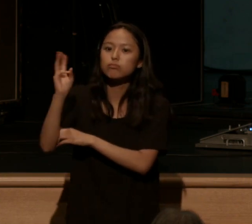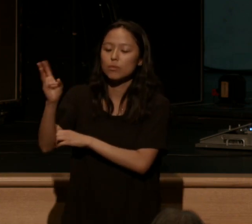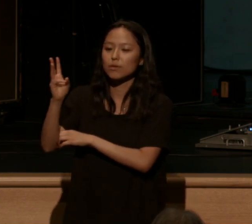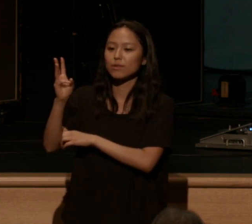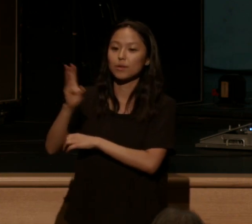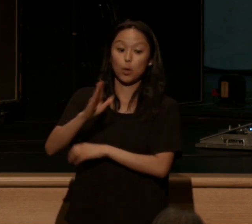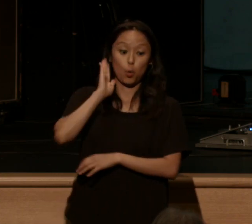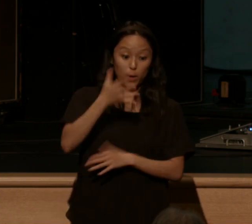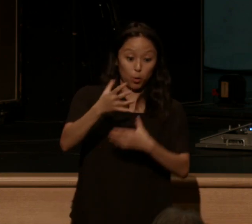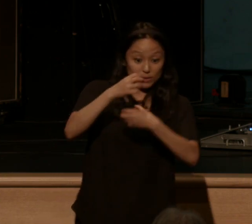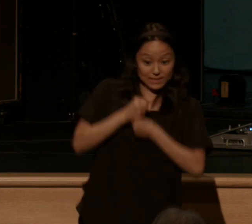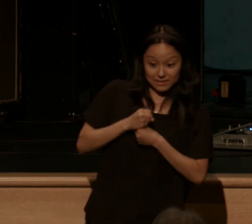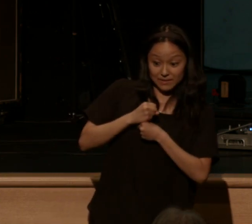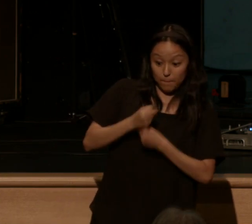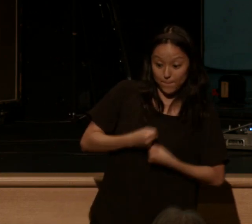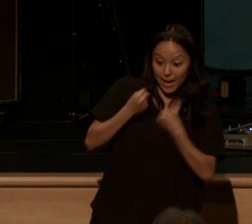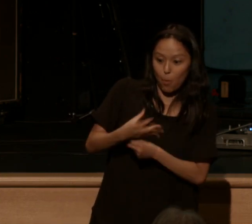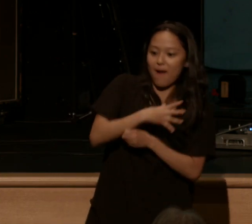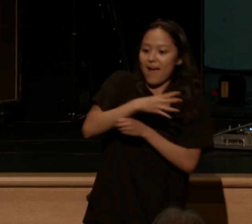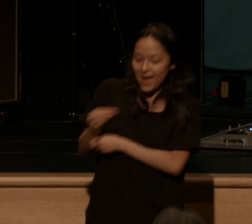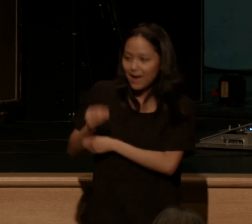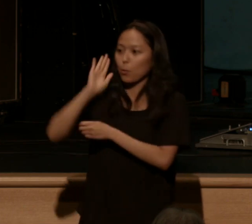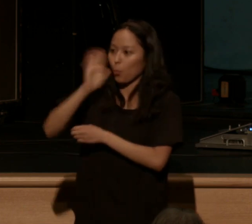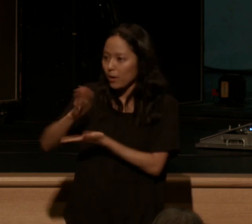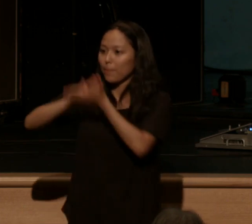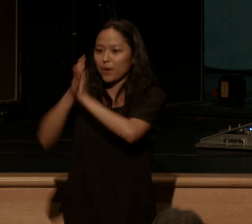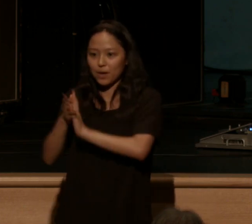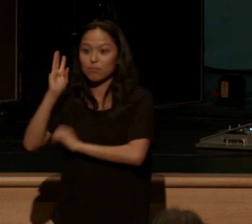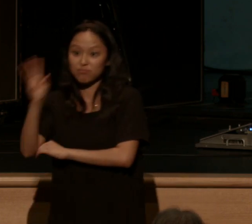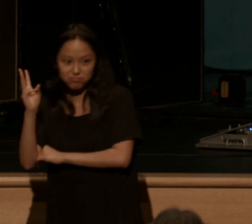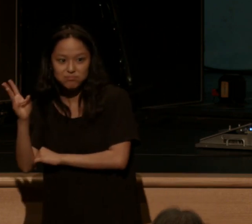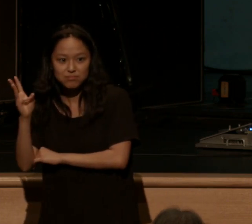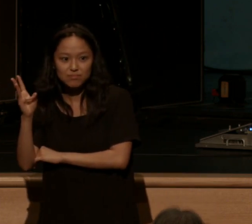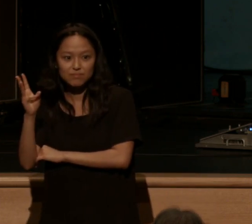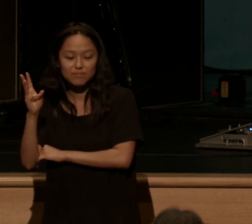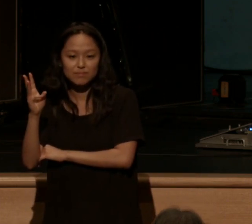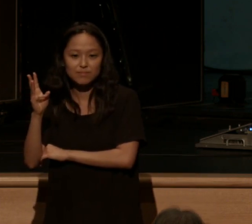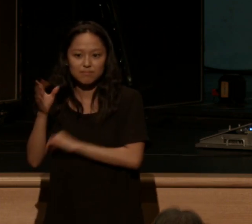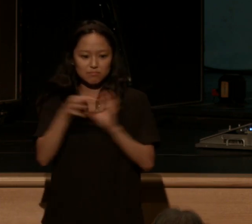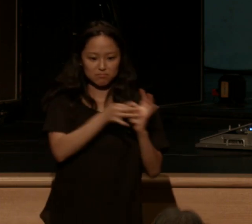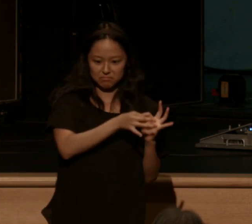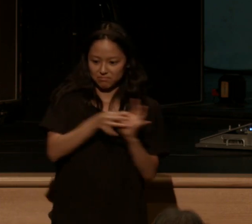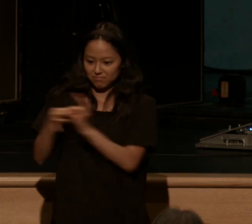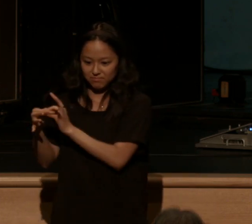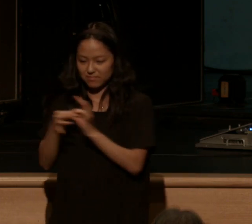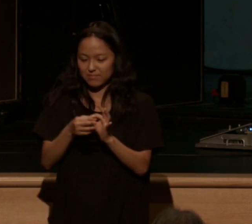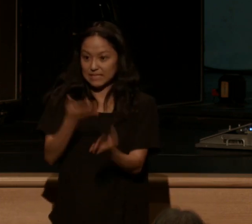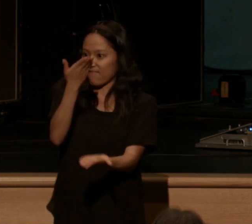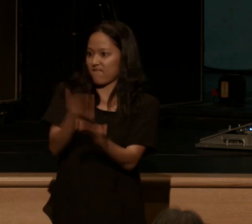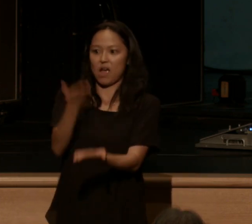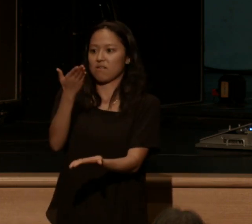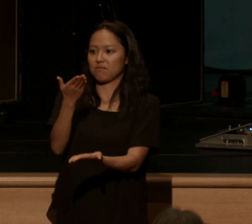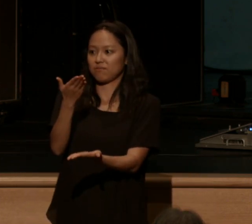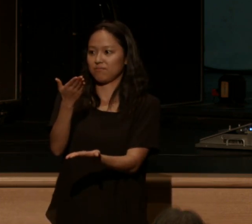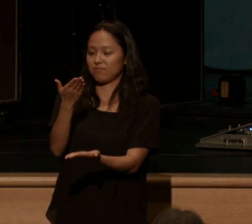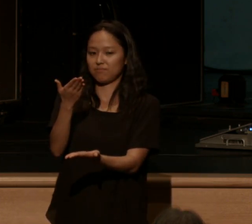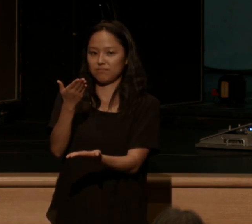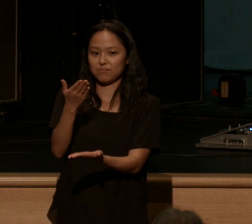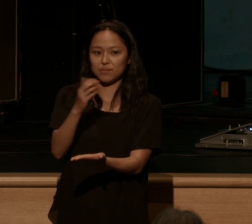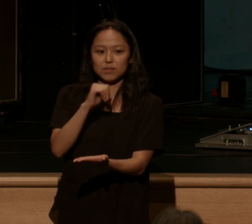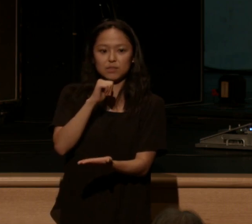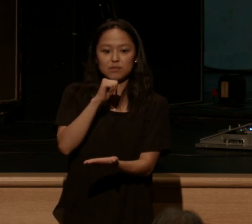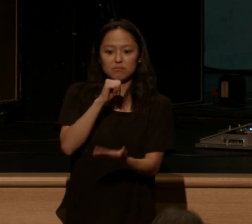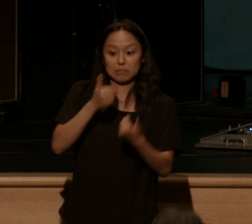be my witnesses to the end of the earth. The one must come with the other. It's a statement of fact. You don't get